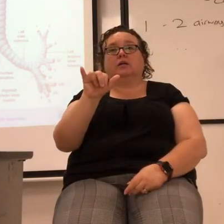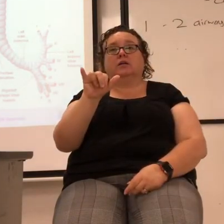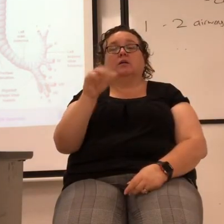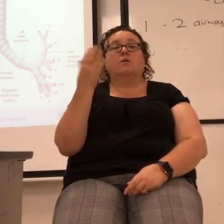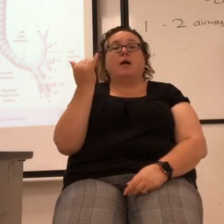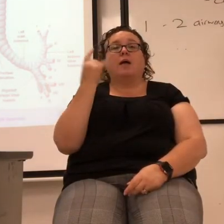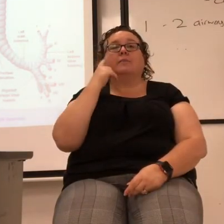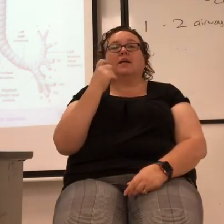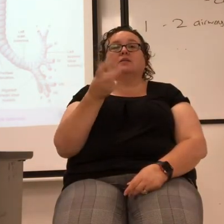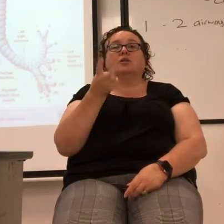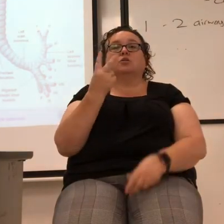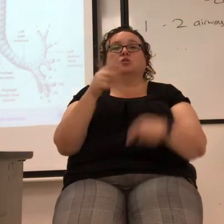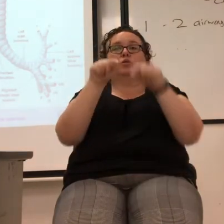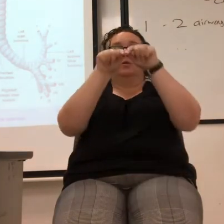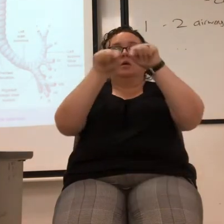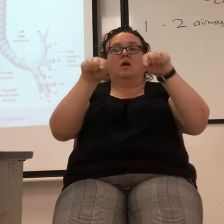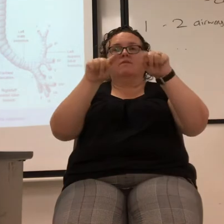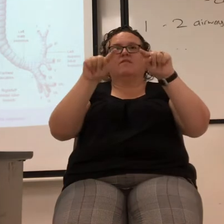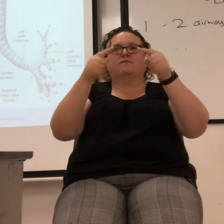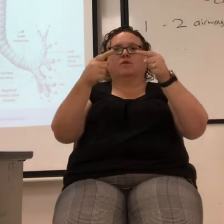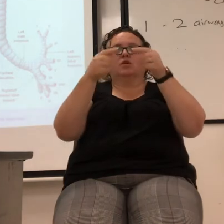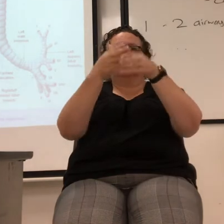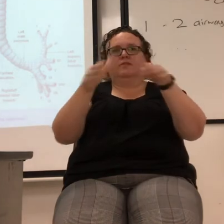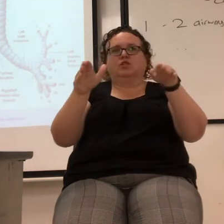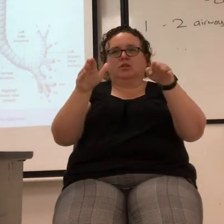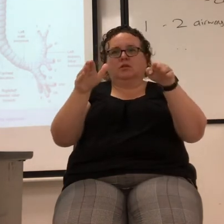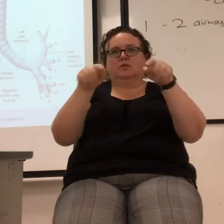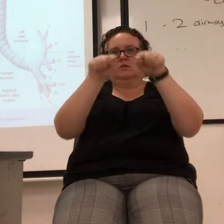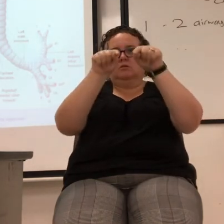because they're the two airways of the first division.